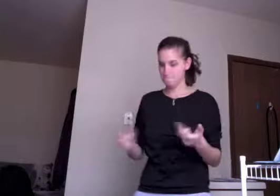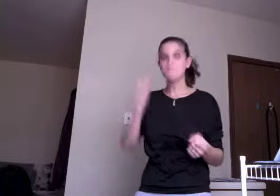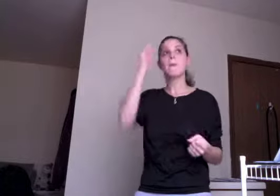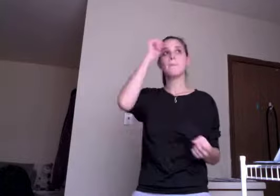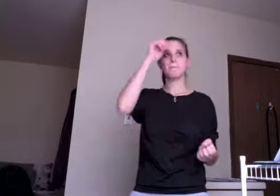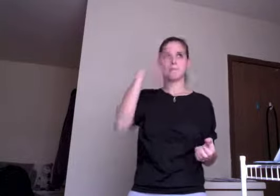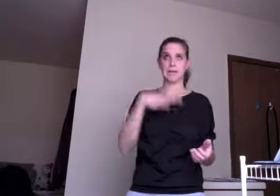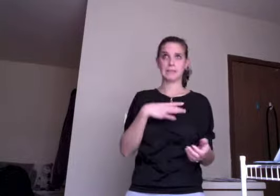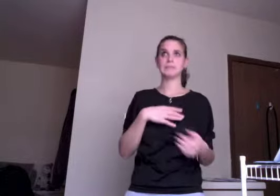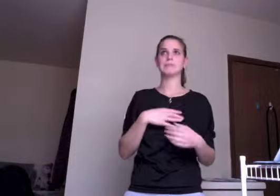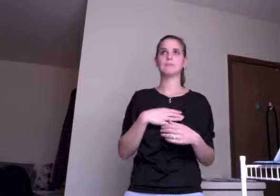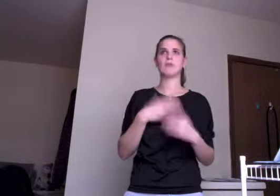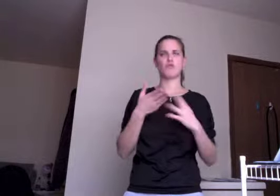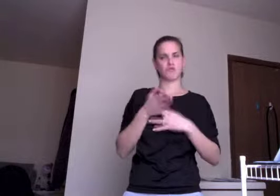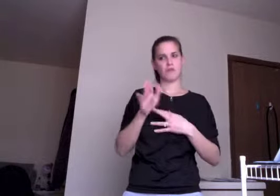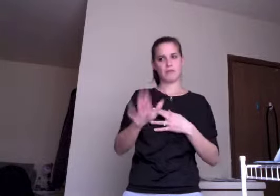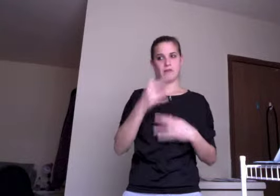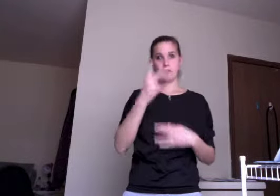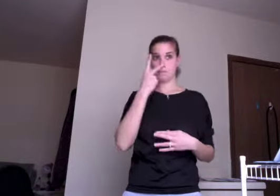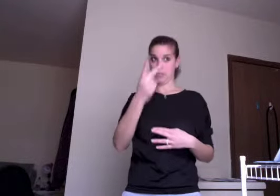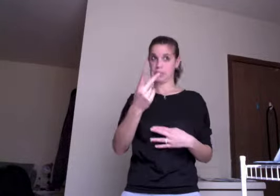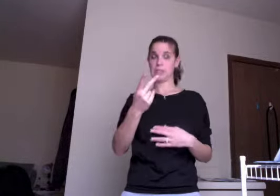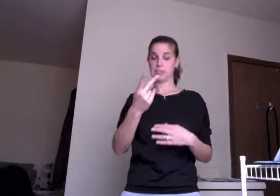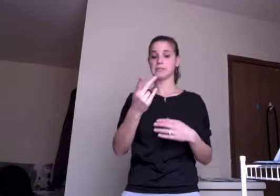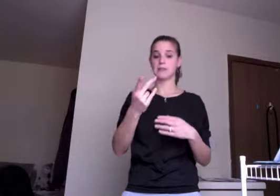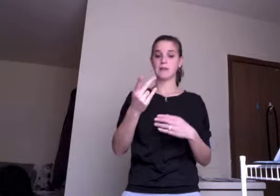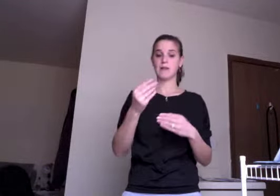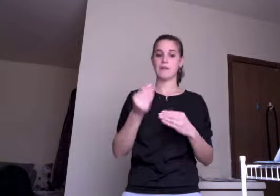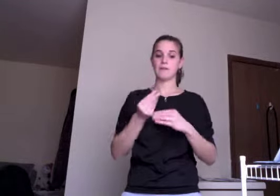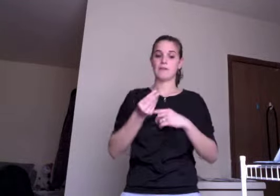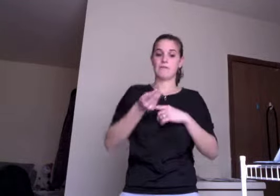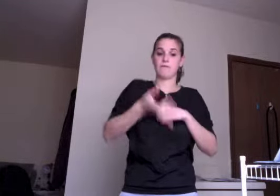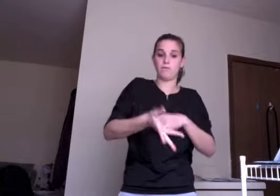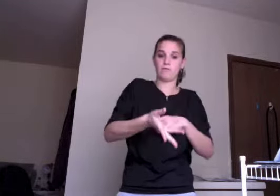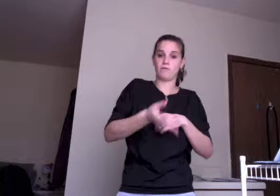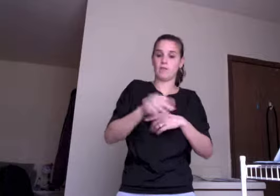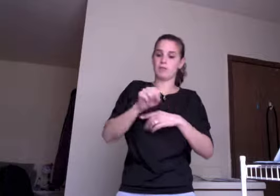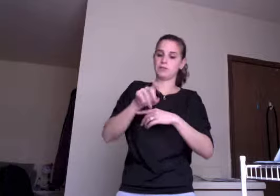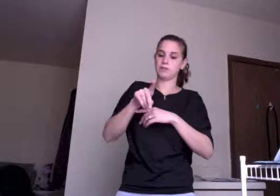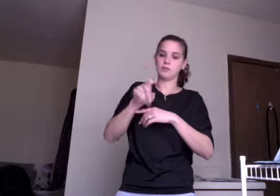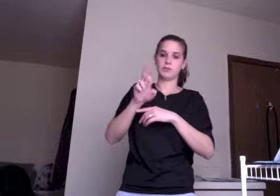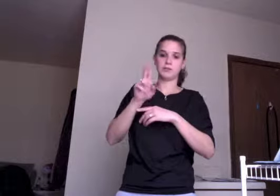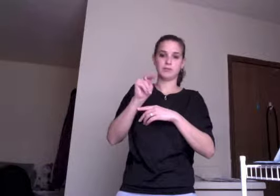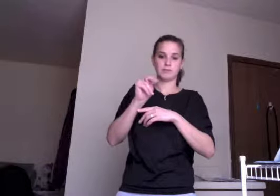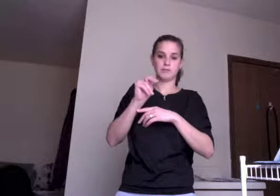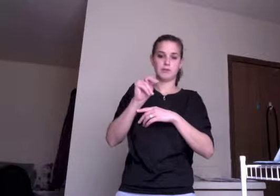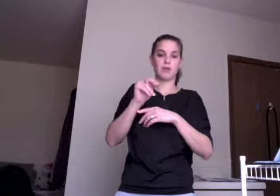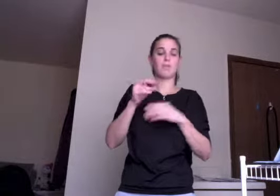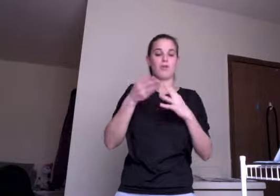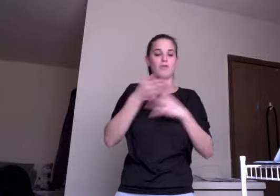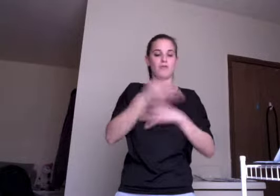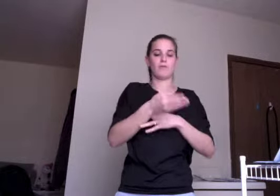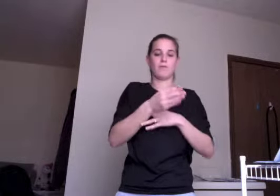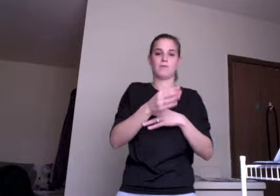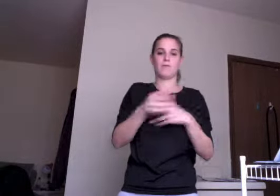penis they fertilize the eggs by the sperm coming out and go through the vagina and so we're just eating and her jaw just